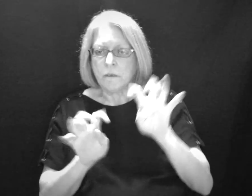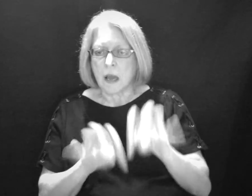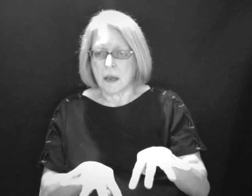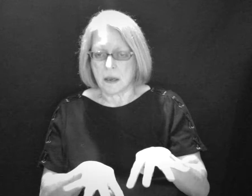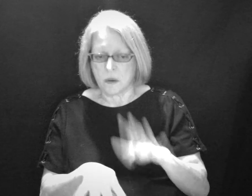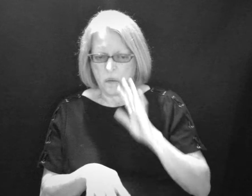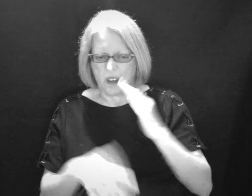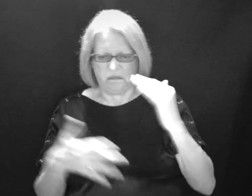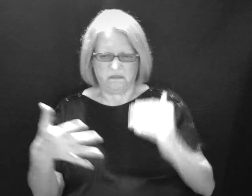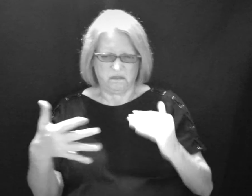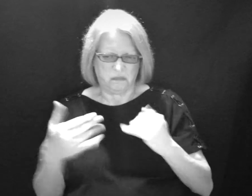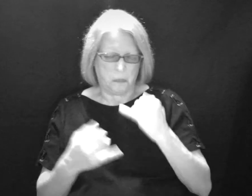a full width